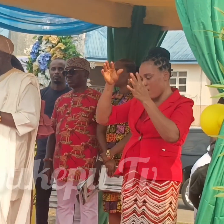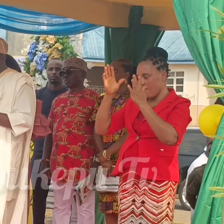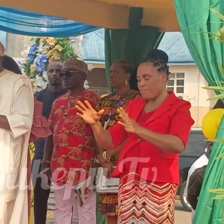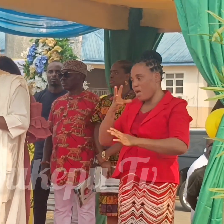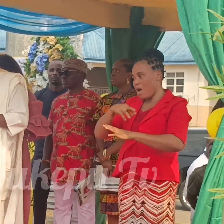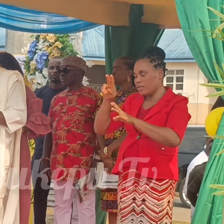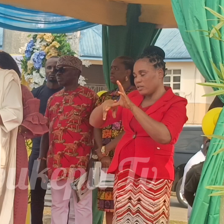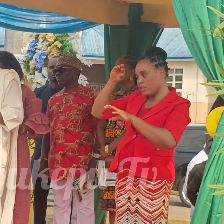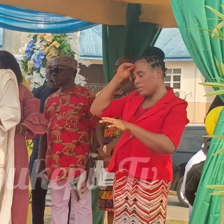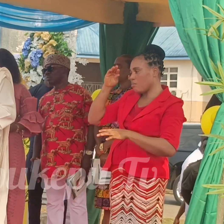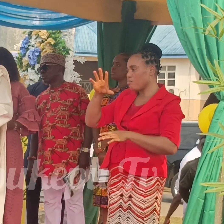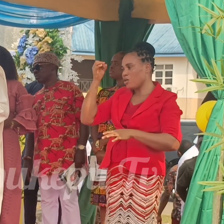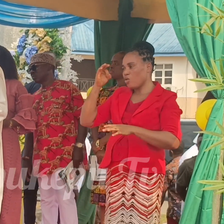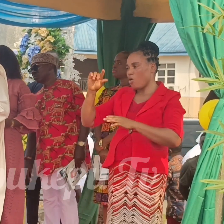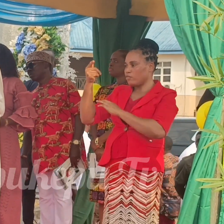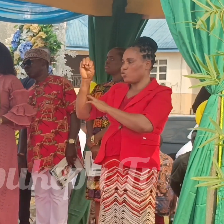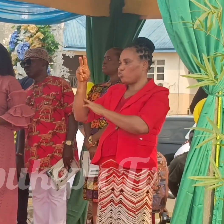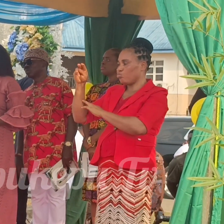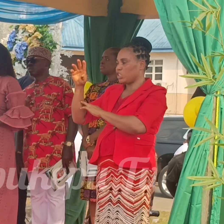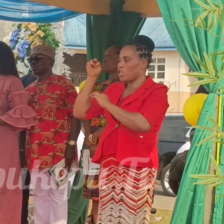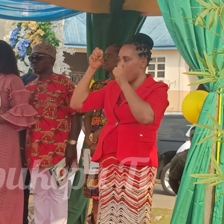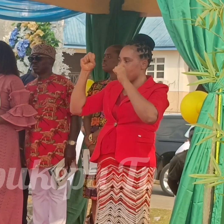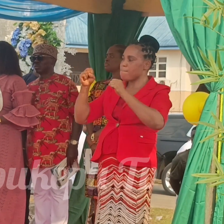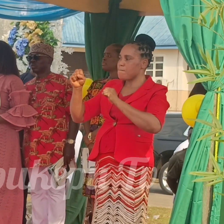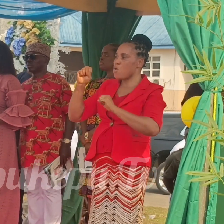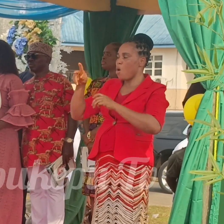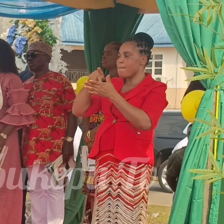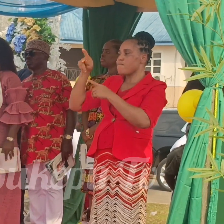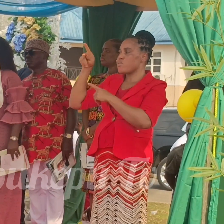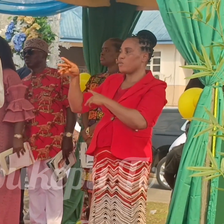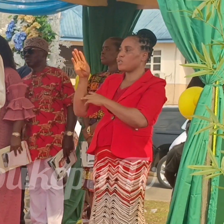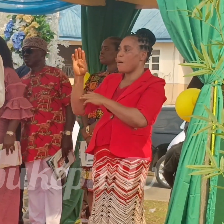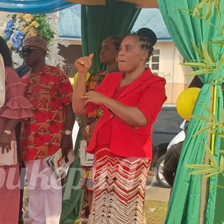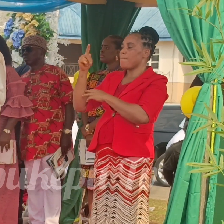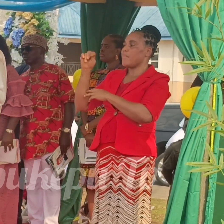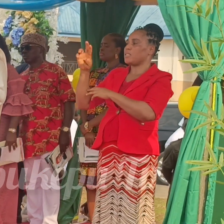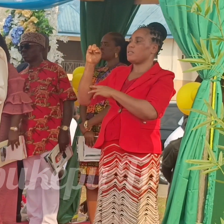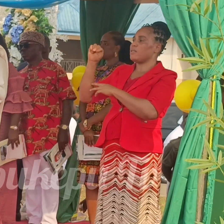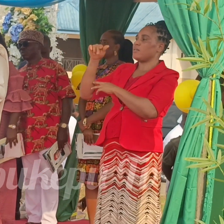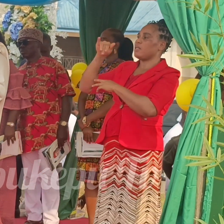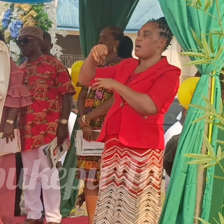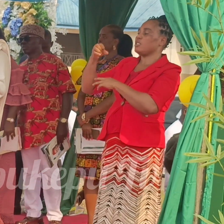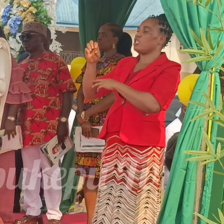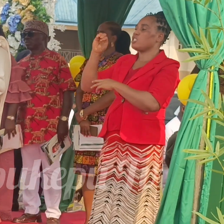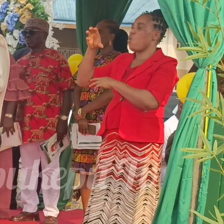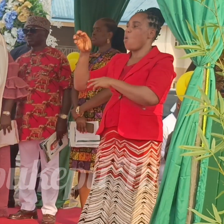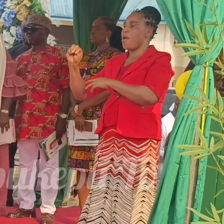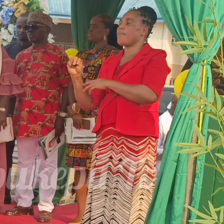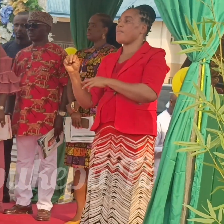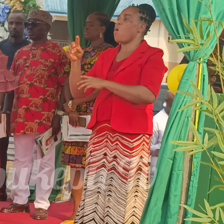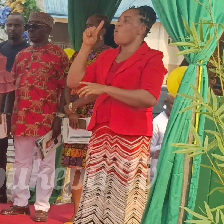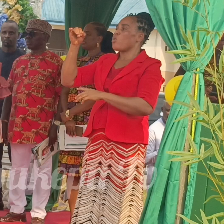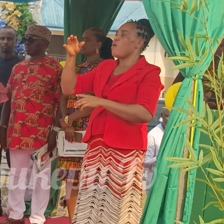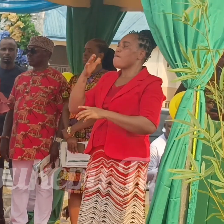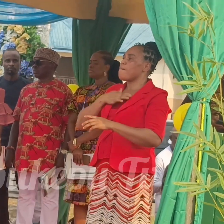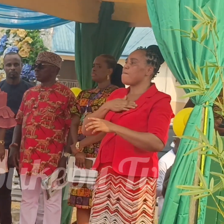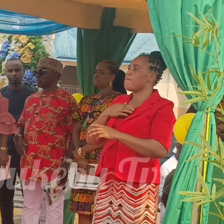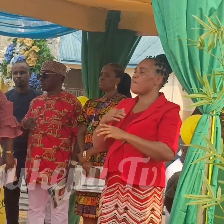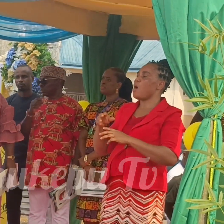and chairman of Geometric Power, Professor Bat Naji, CON, one of my